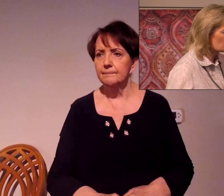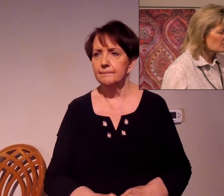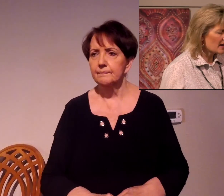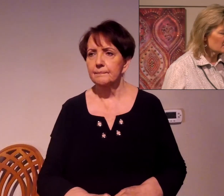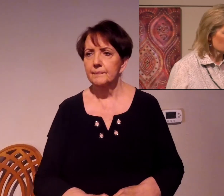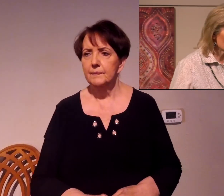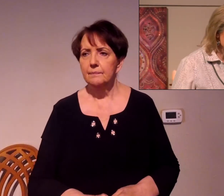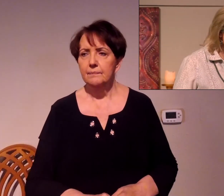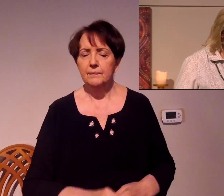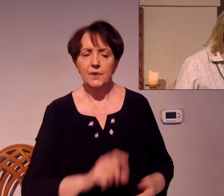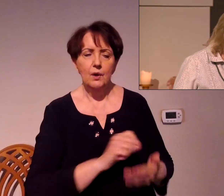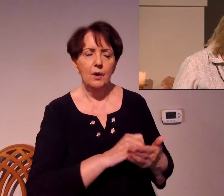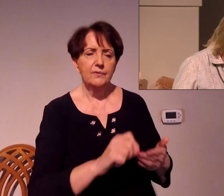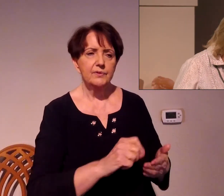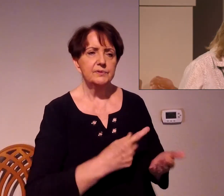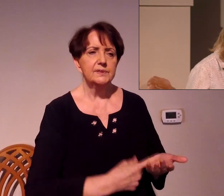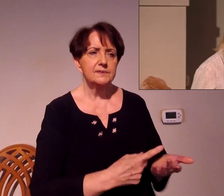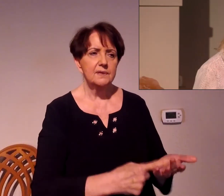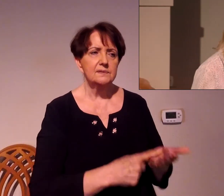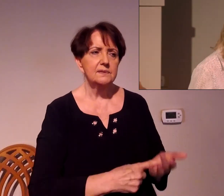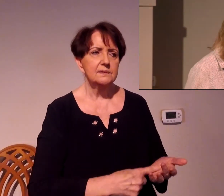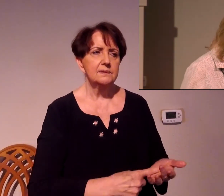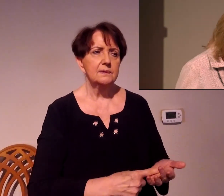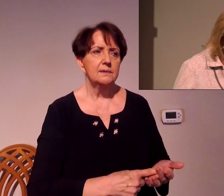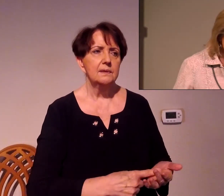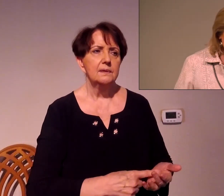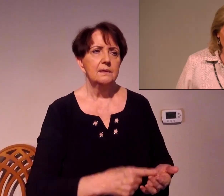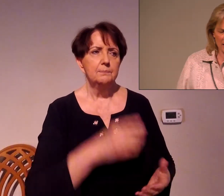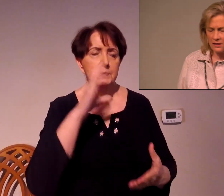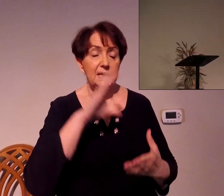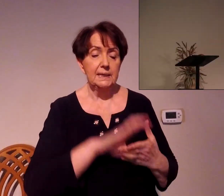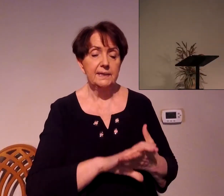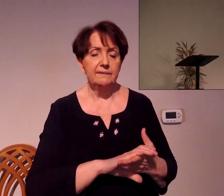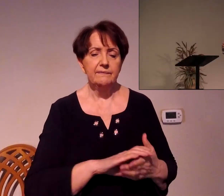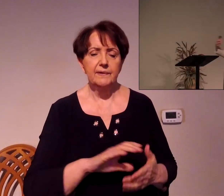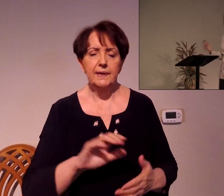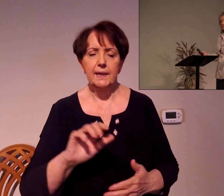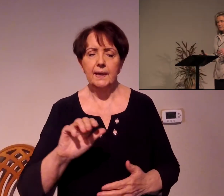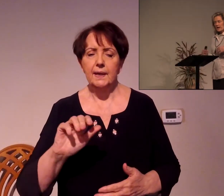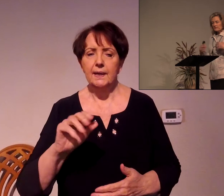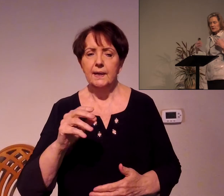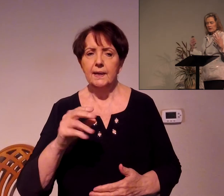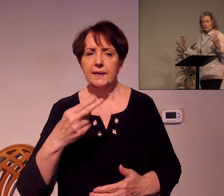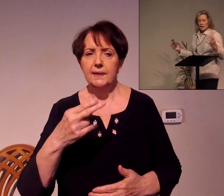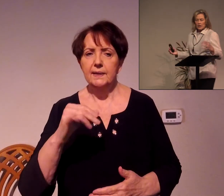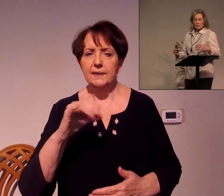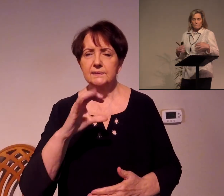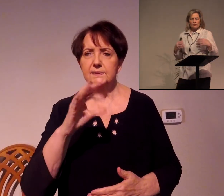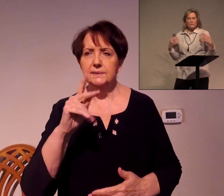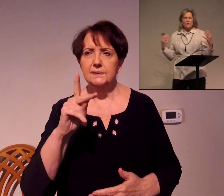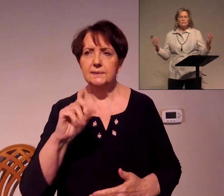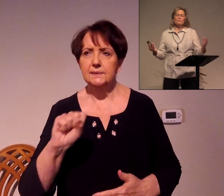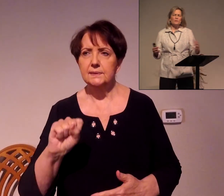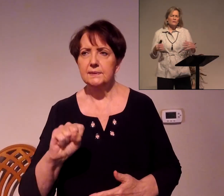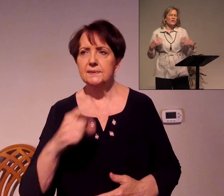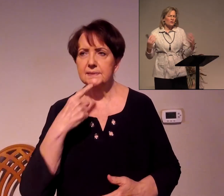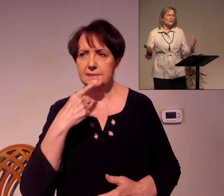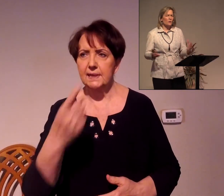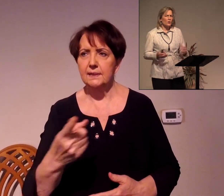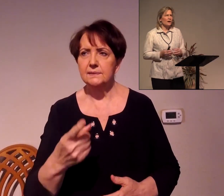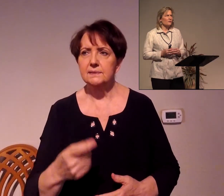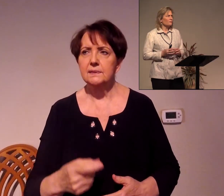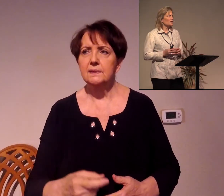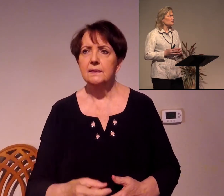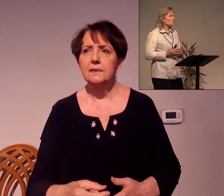Gabrielle talks about this. She shares that Abraham Hicks says that belief, we have to be